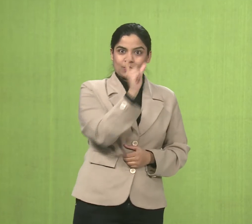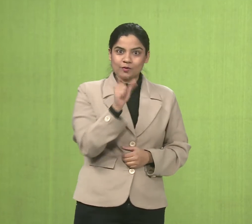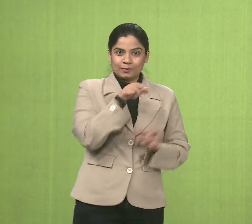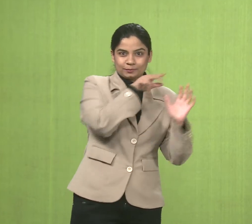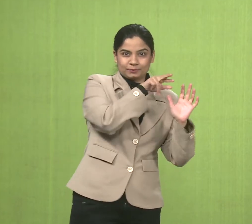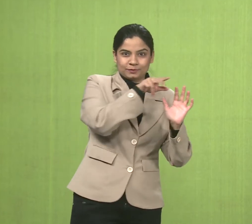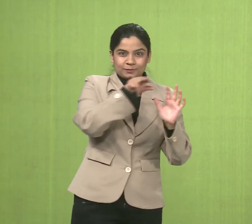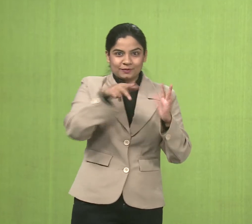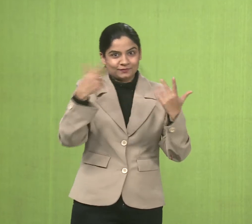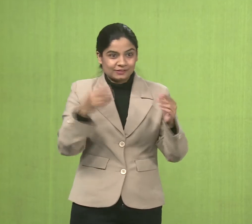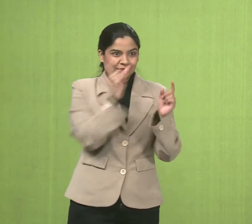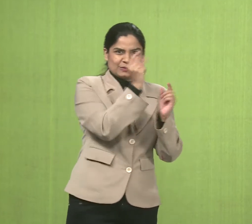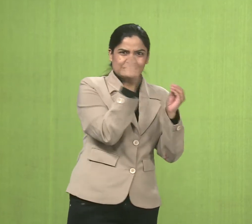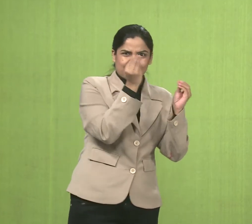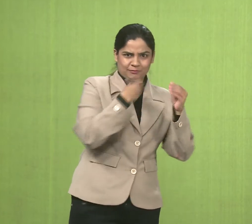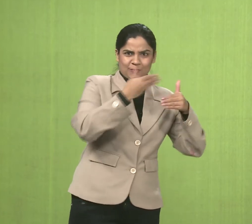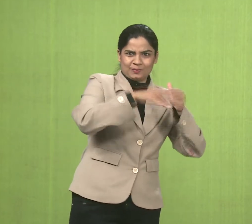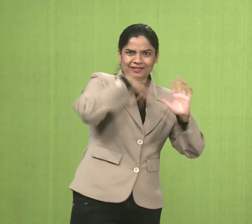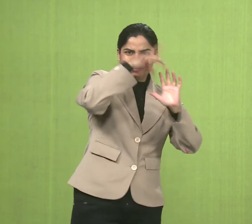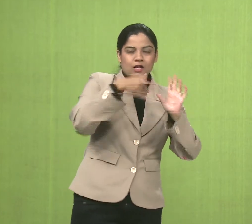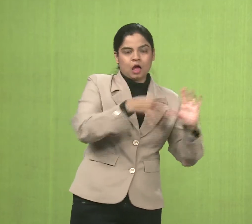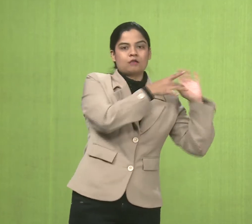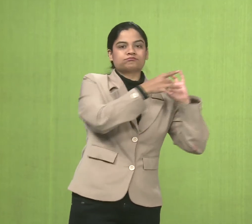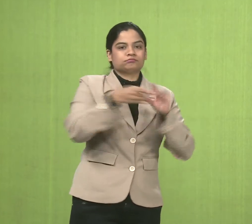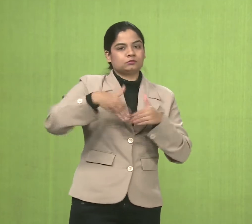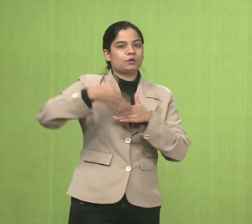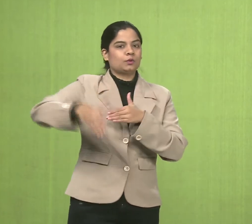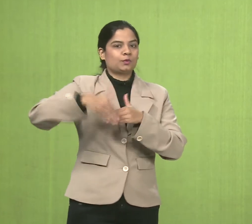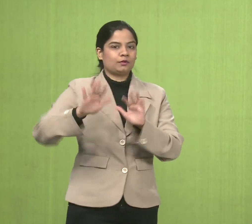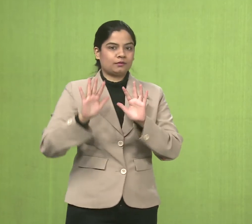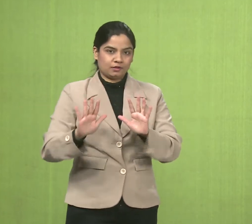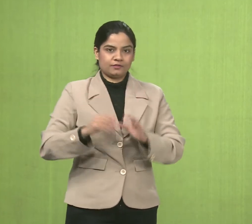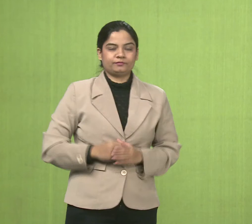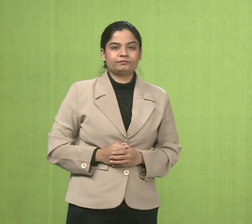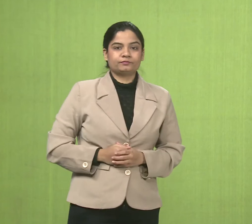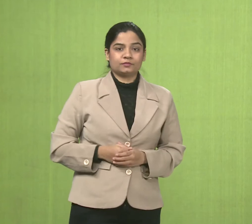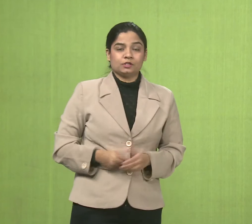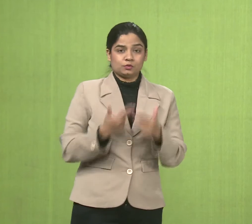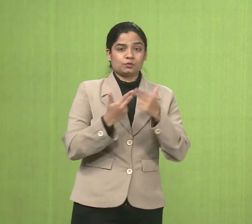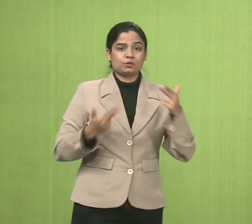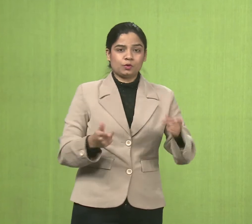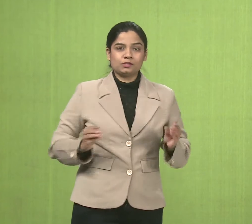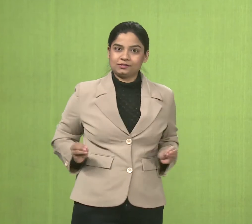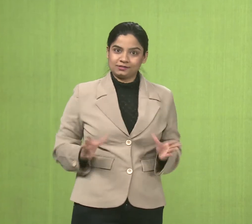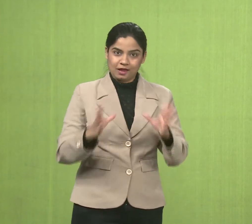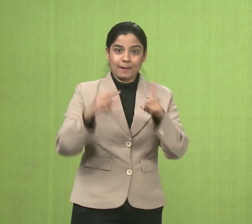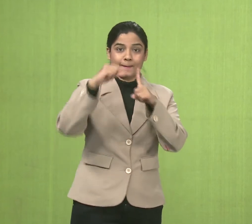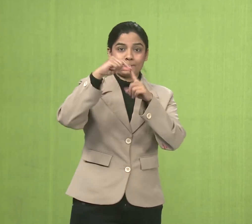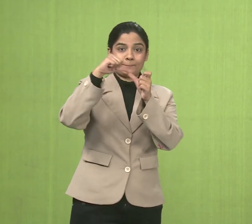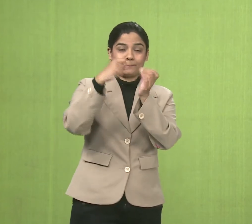So, the words are done now. Some words have been difficult. We will discuss them in the chapter. Now, let's begin